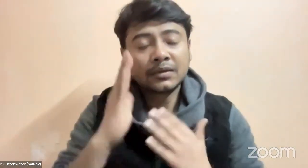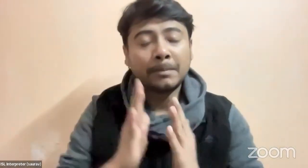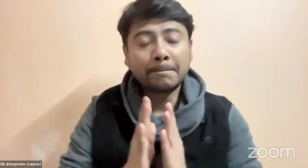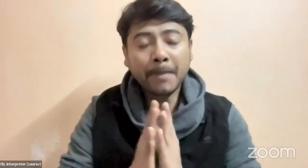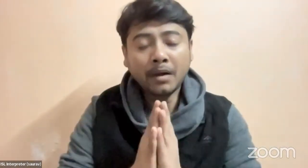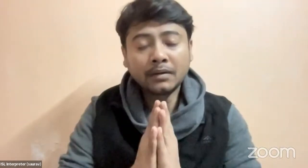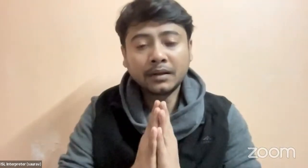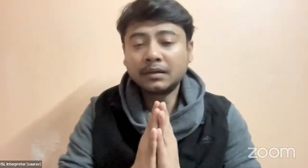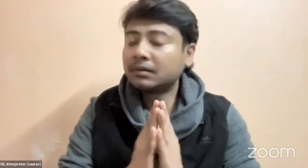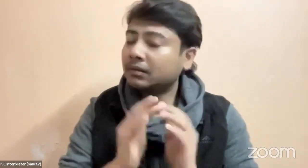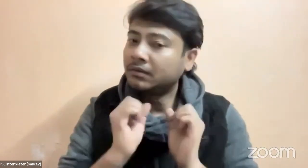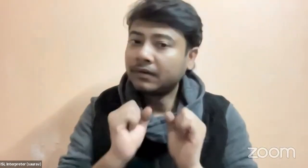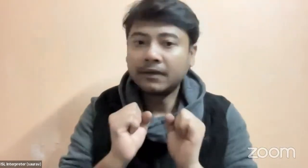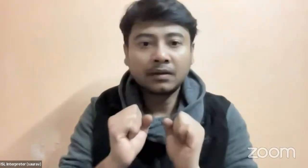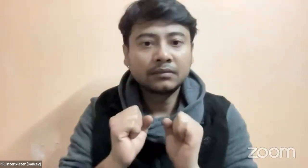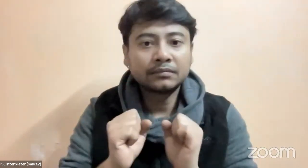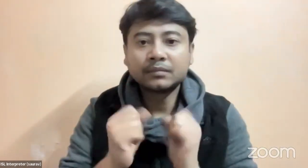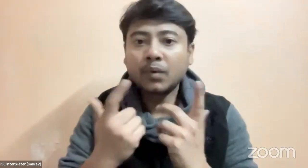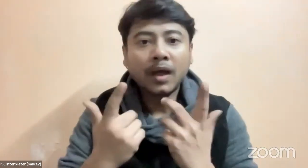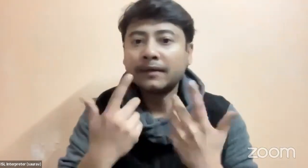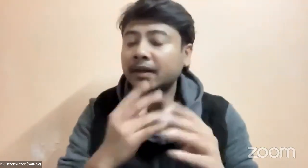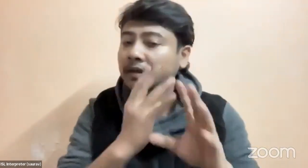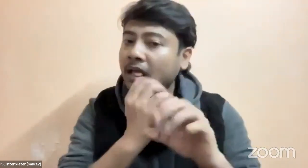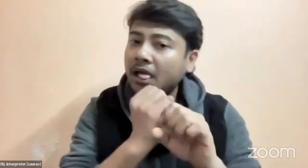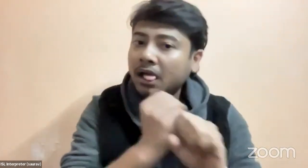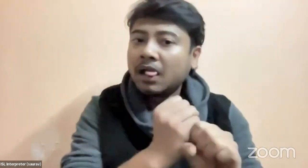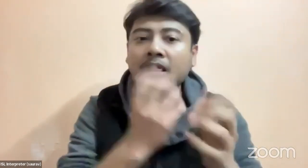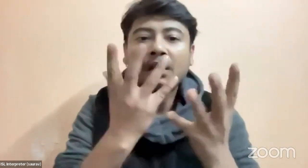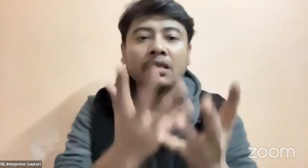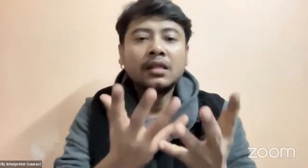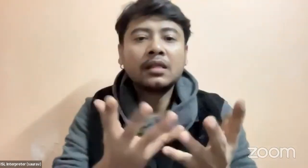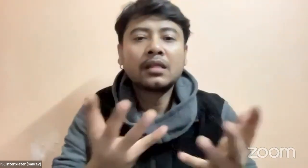They will only be attracted to opposite sex.